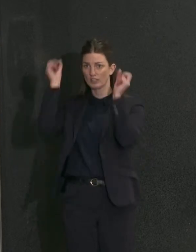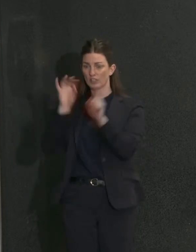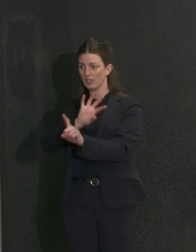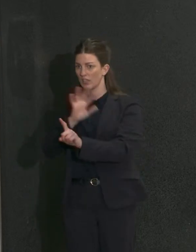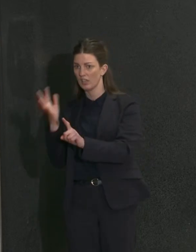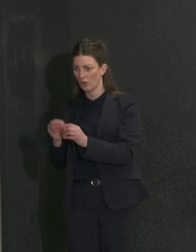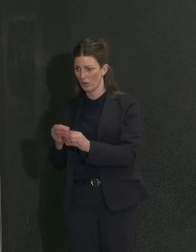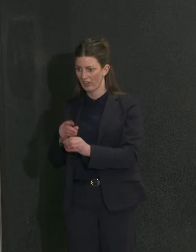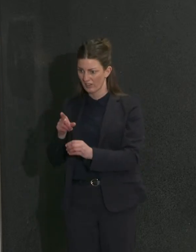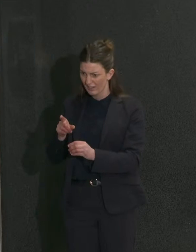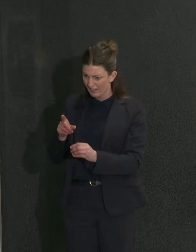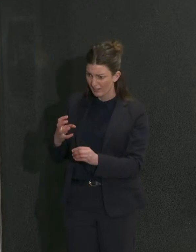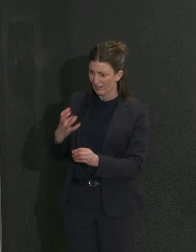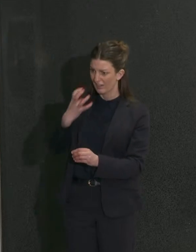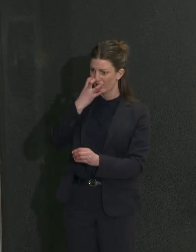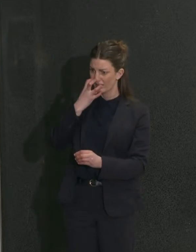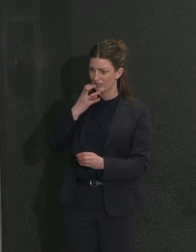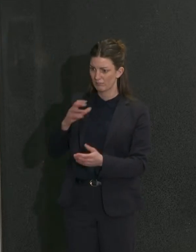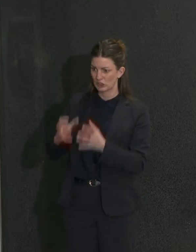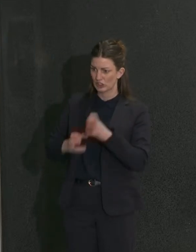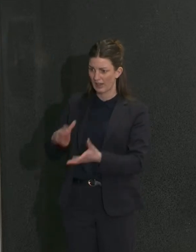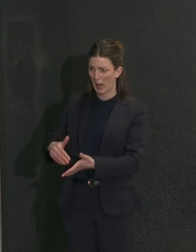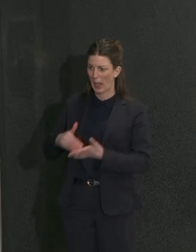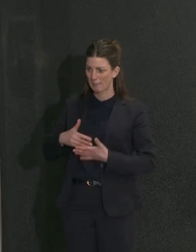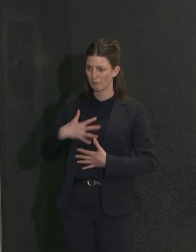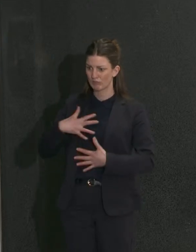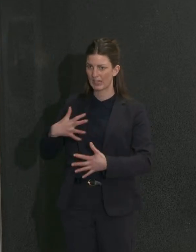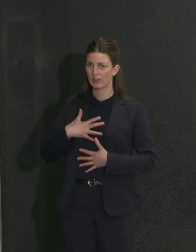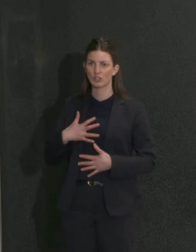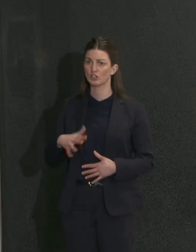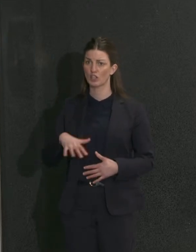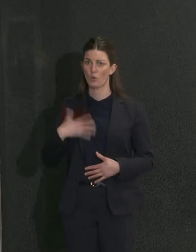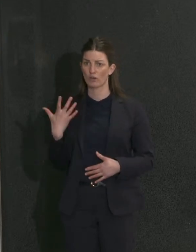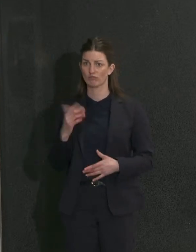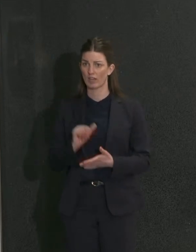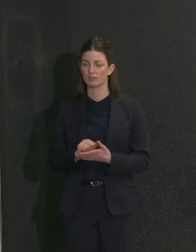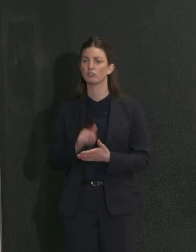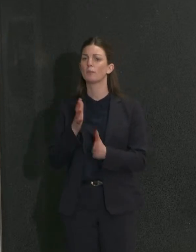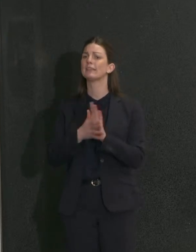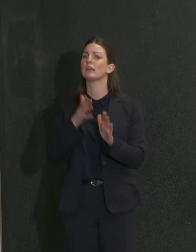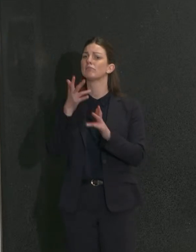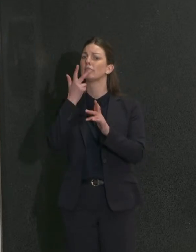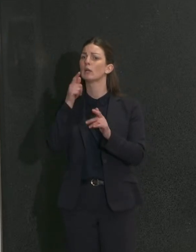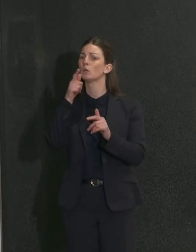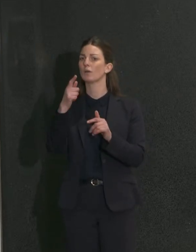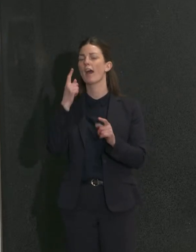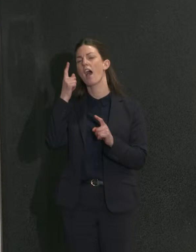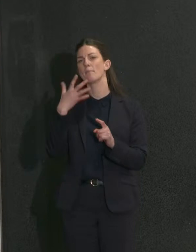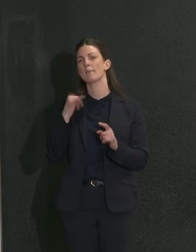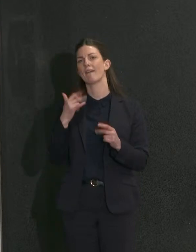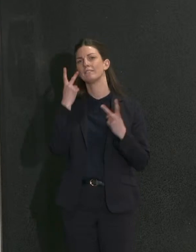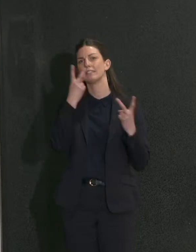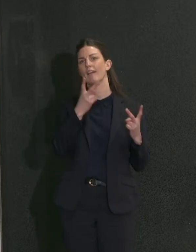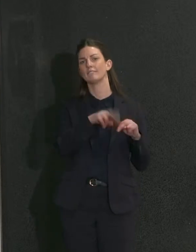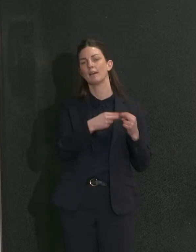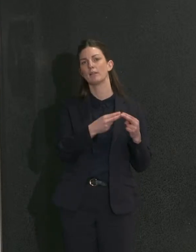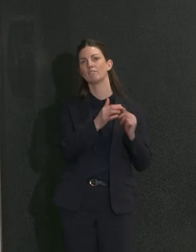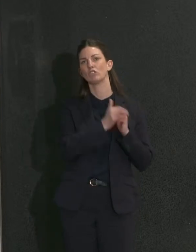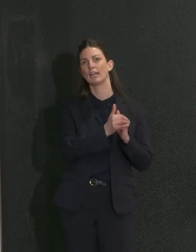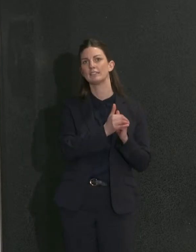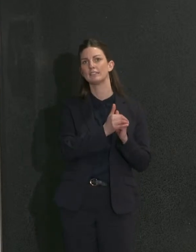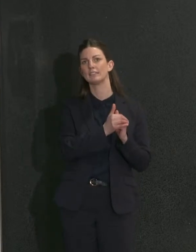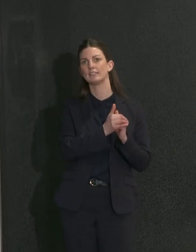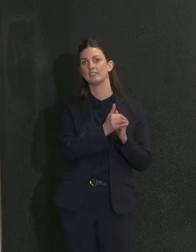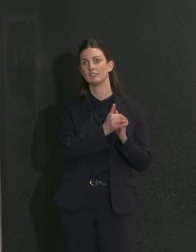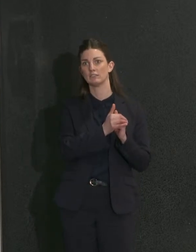breathe. And when you're thinking about going and visiting a mate or doing the wrong thing, just think of that picture. Now, we can punish